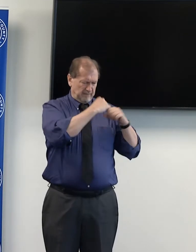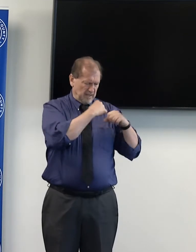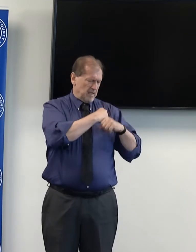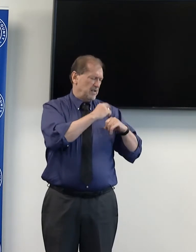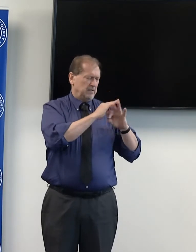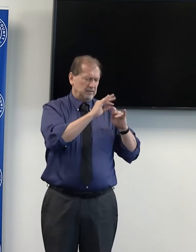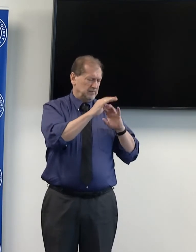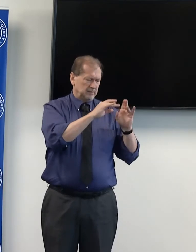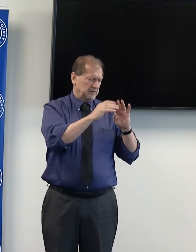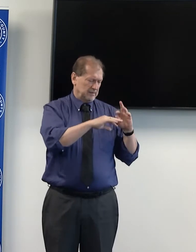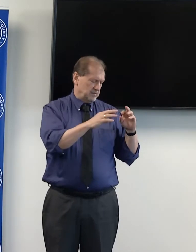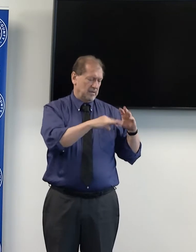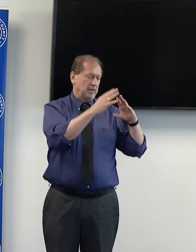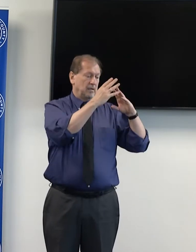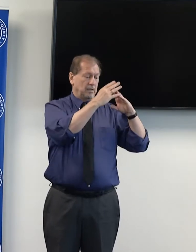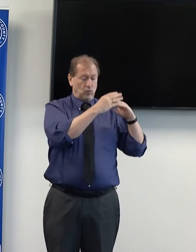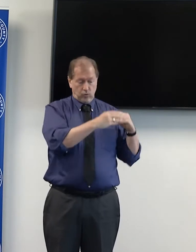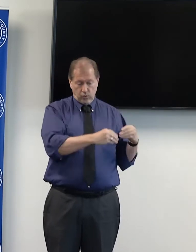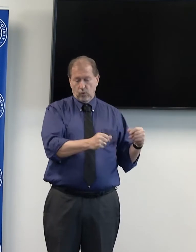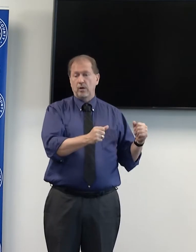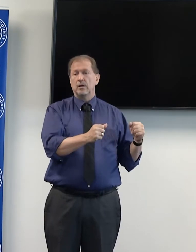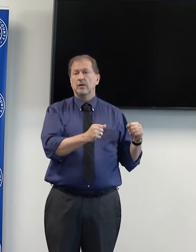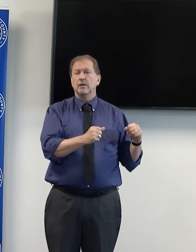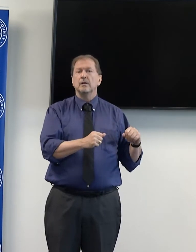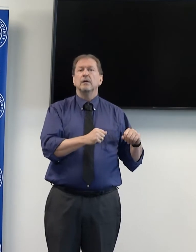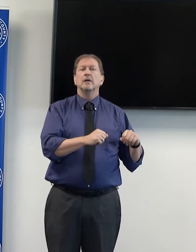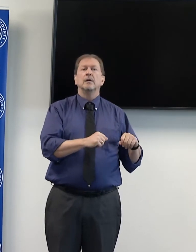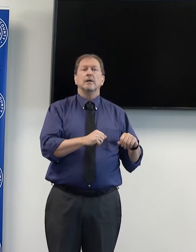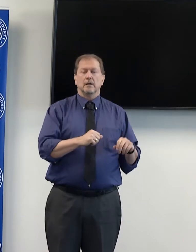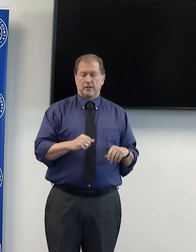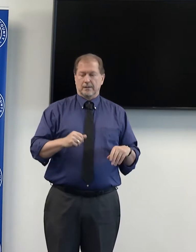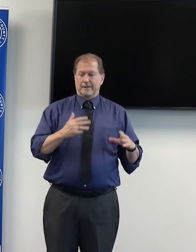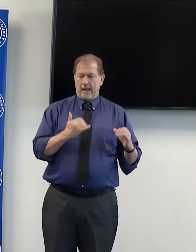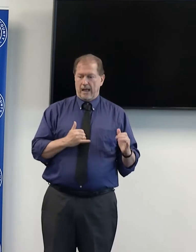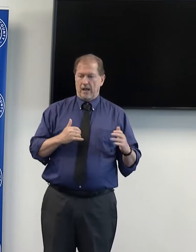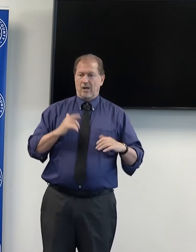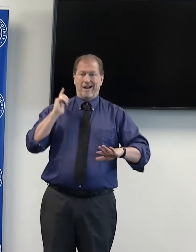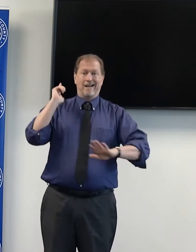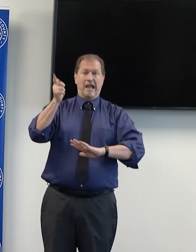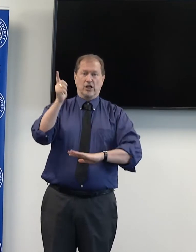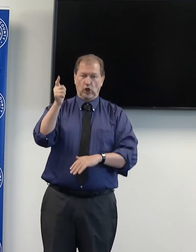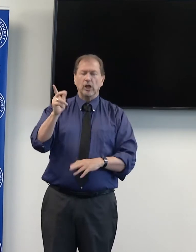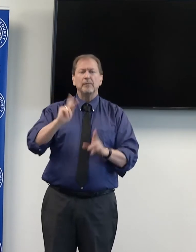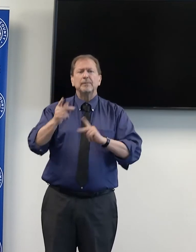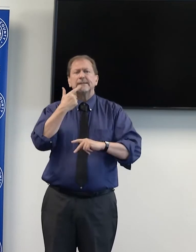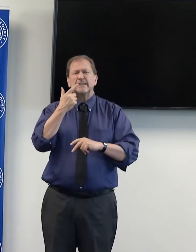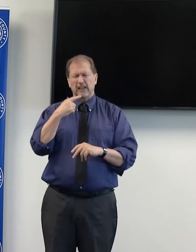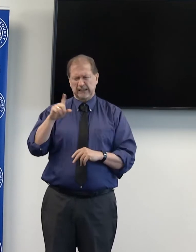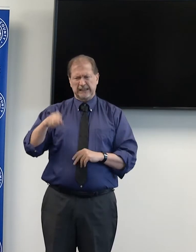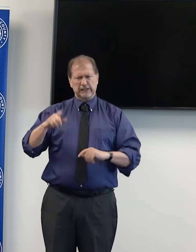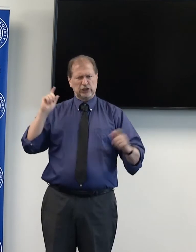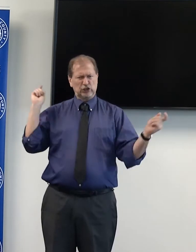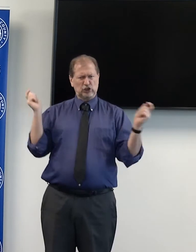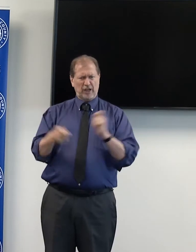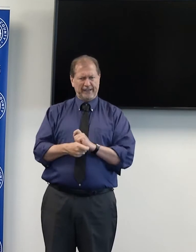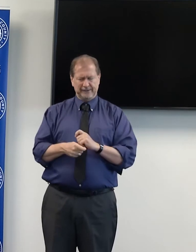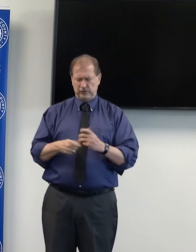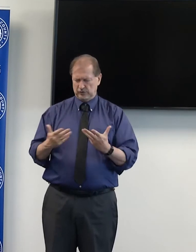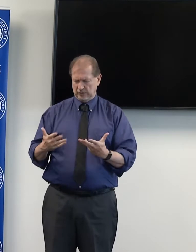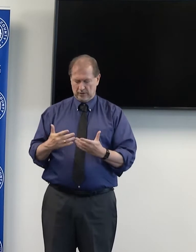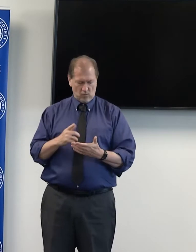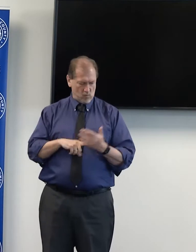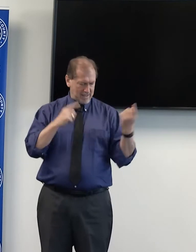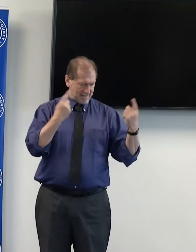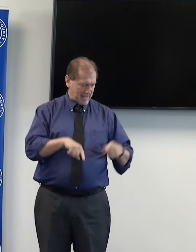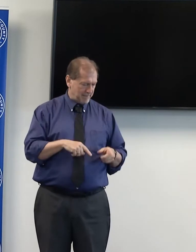hopefully, everybody has talked about the need for change, that this is a moment that we shouldn't waste to make some